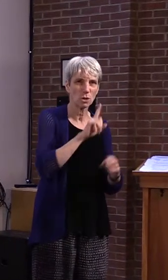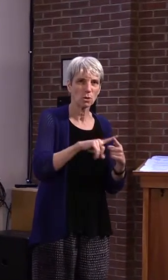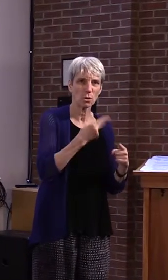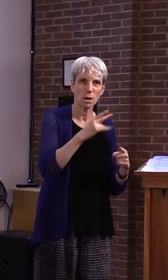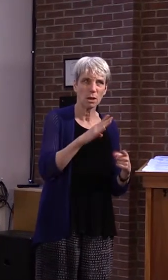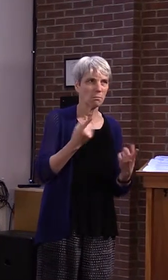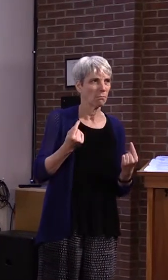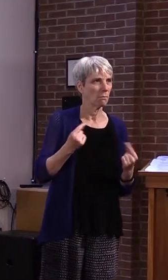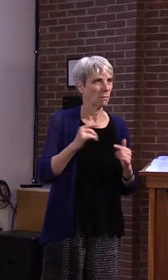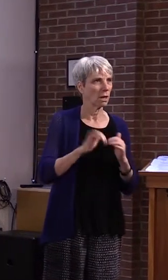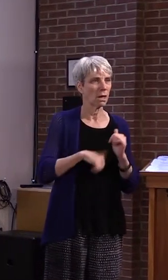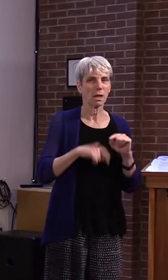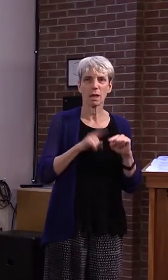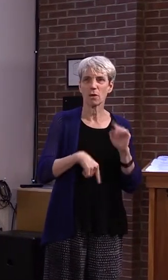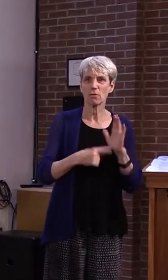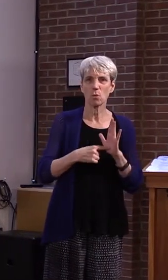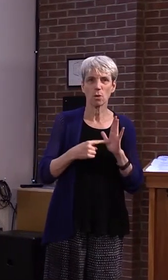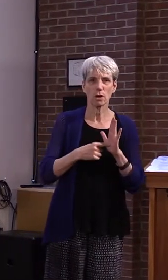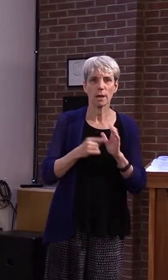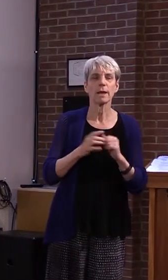this initiative is not,